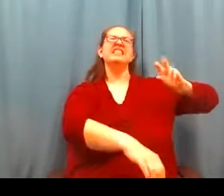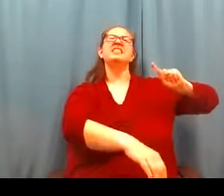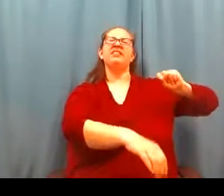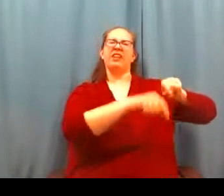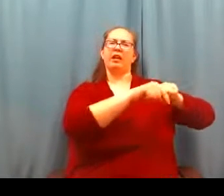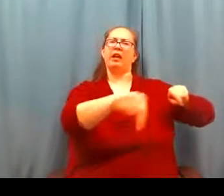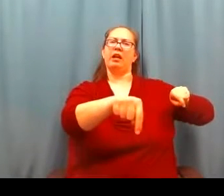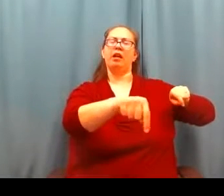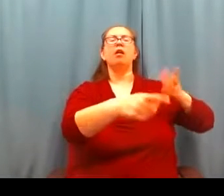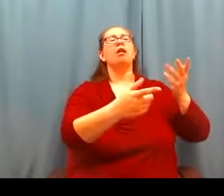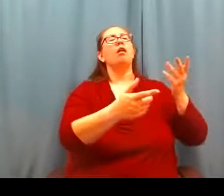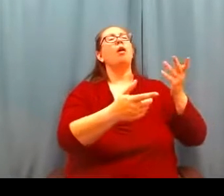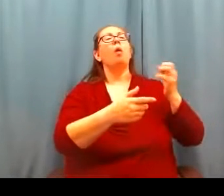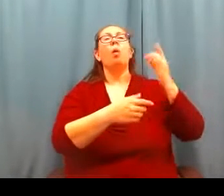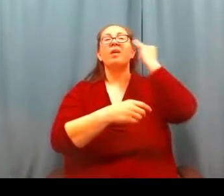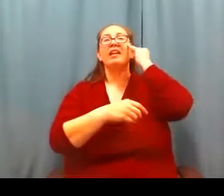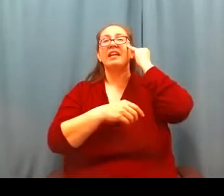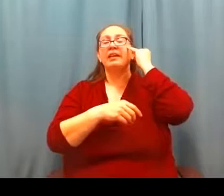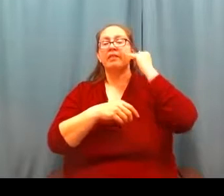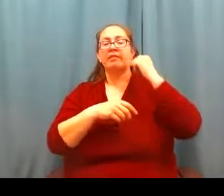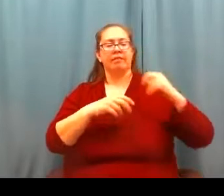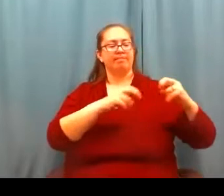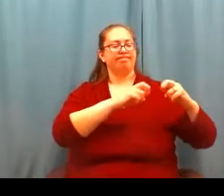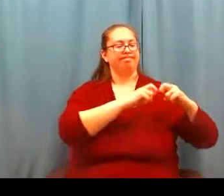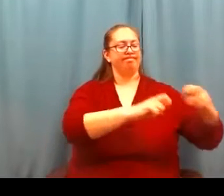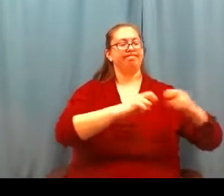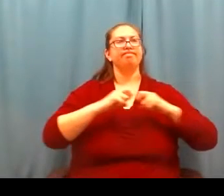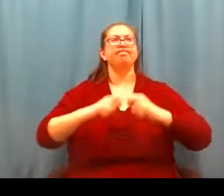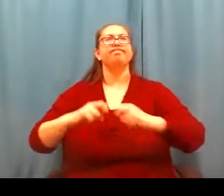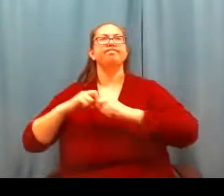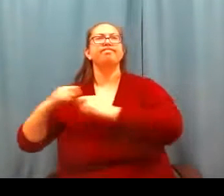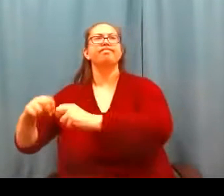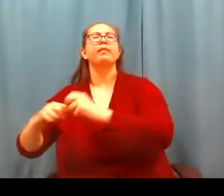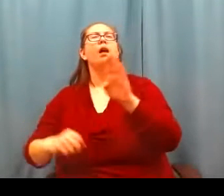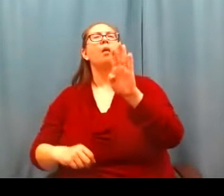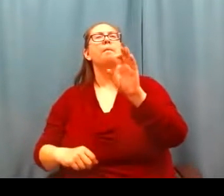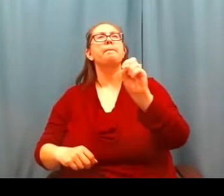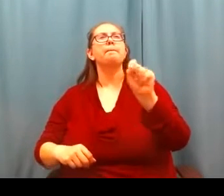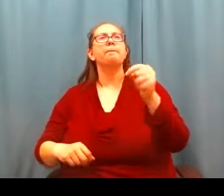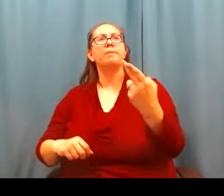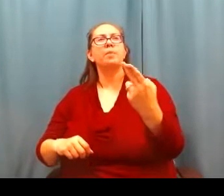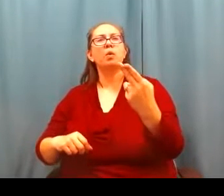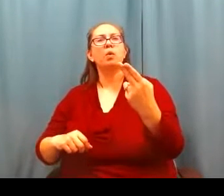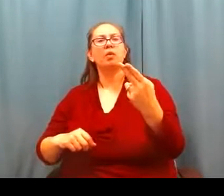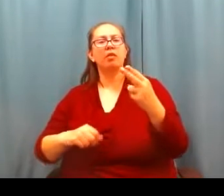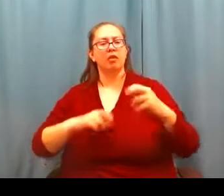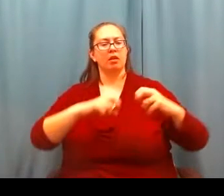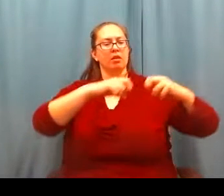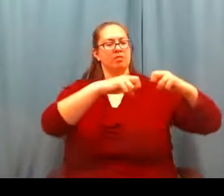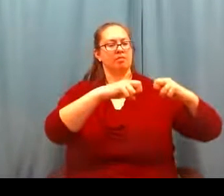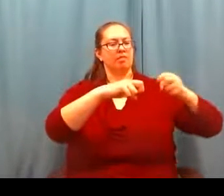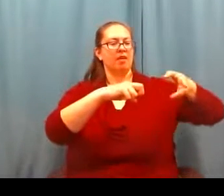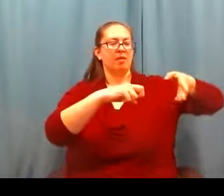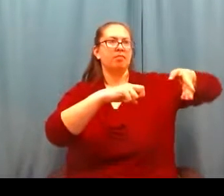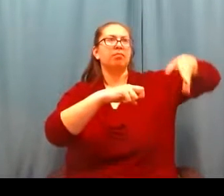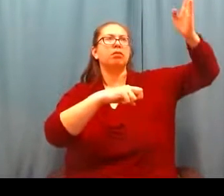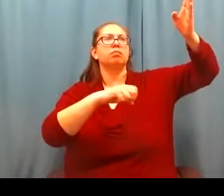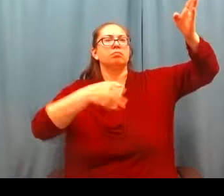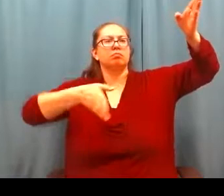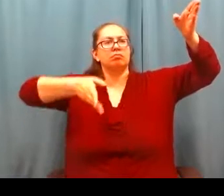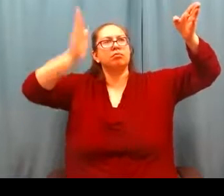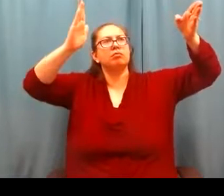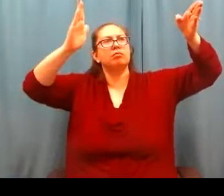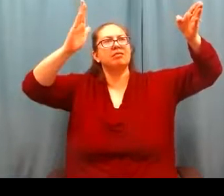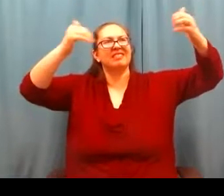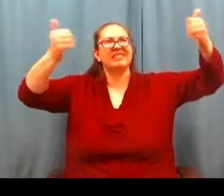They would have to have a partition between the booth. So you will be able to go out to restaurants